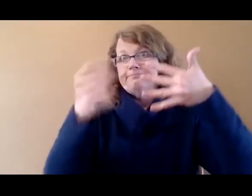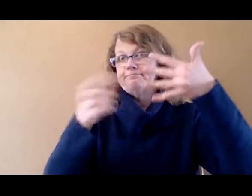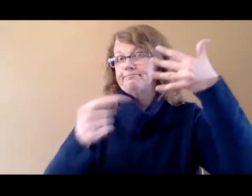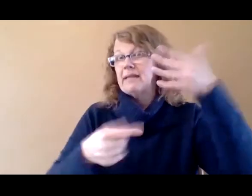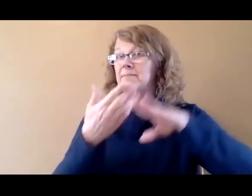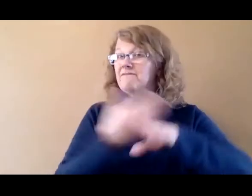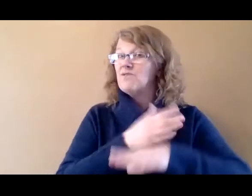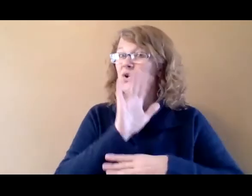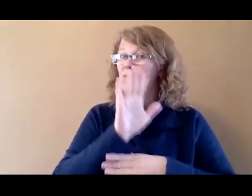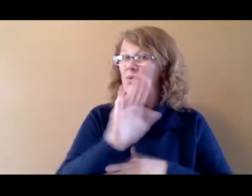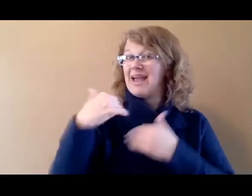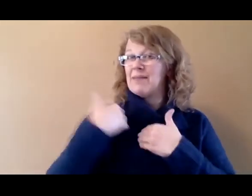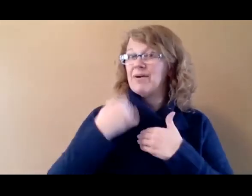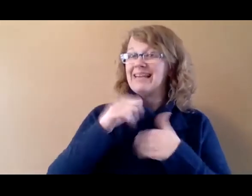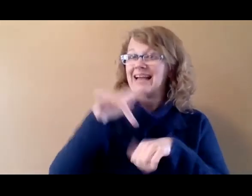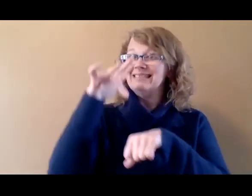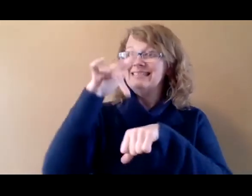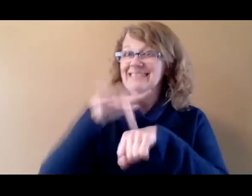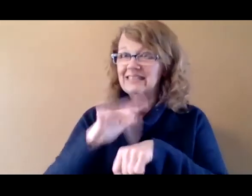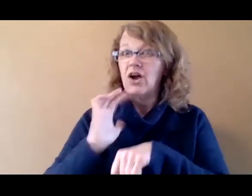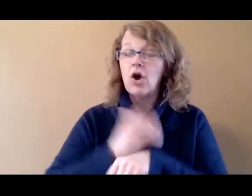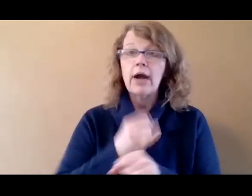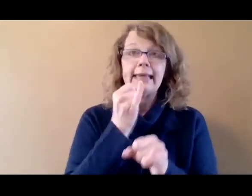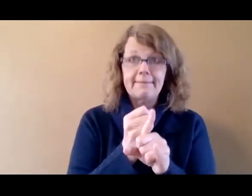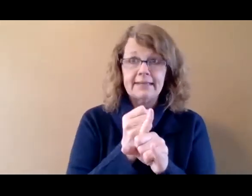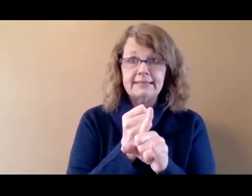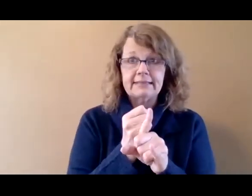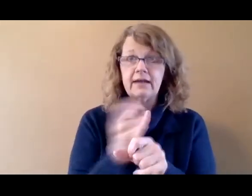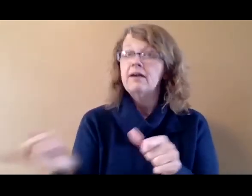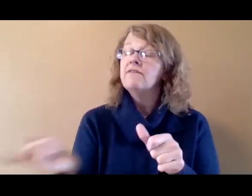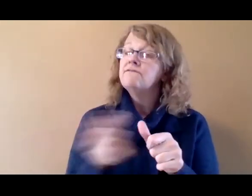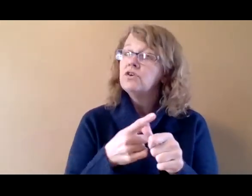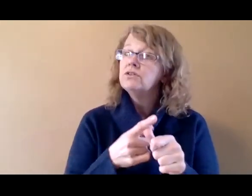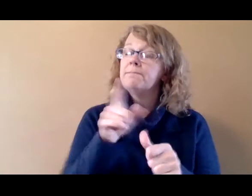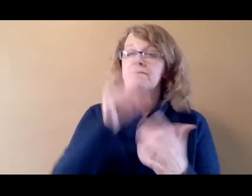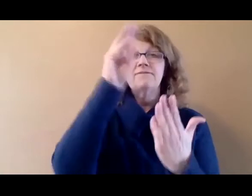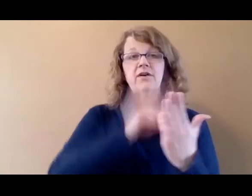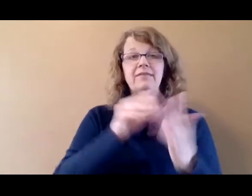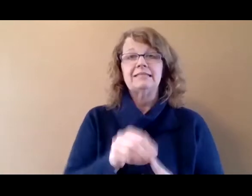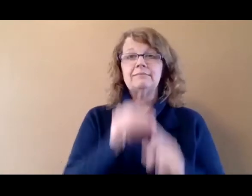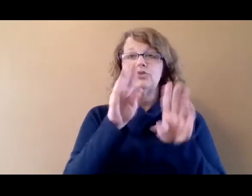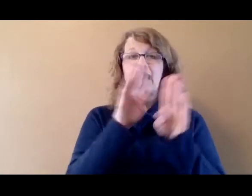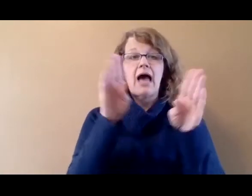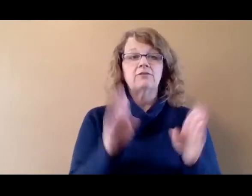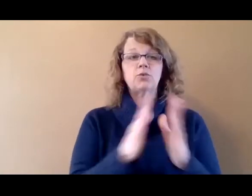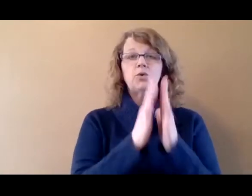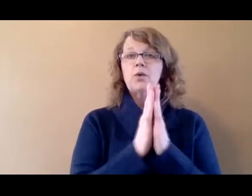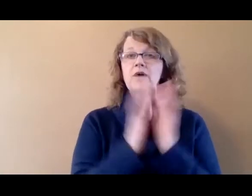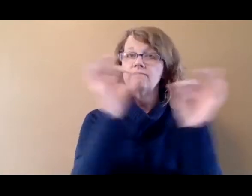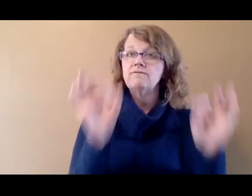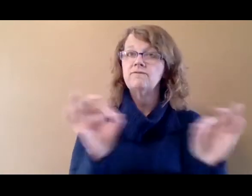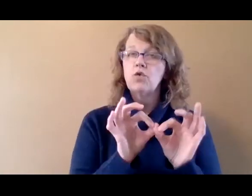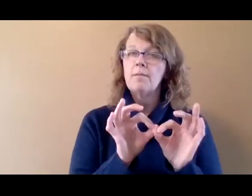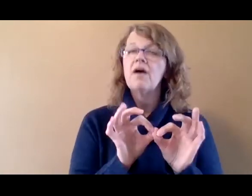our campus. First, you will fill out the special housing request form, and you can find that on Residence